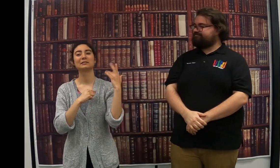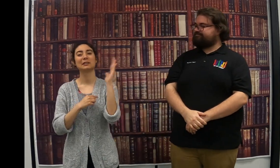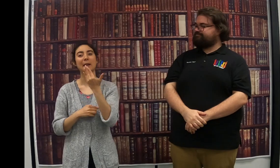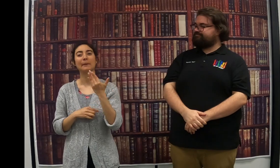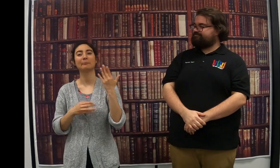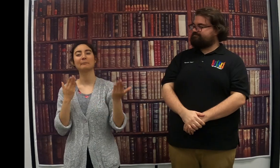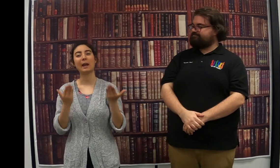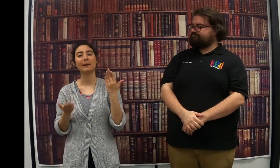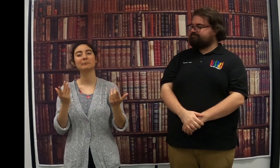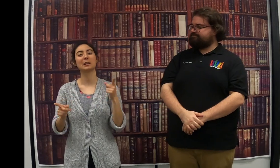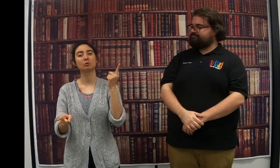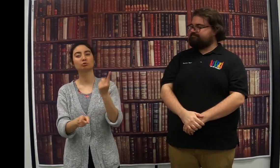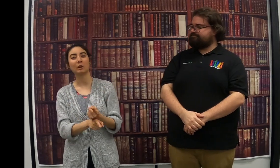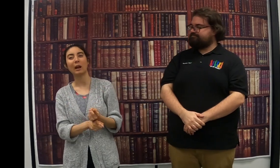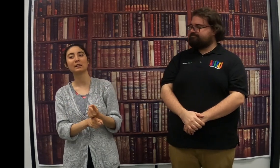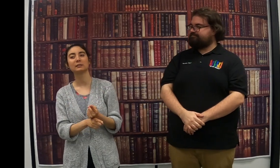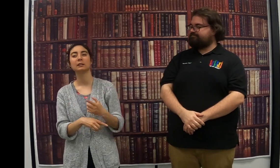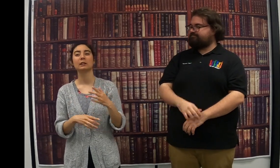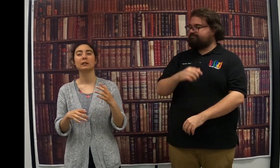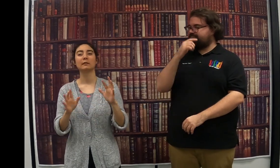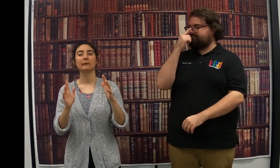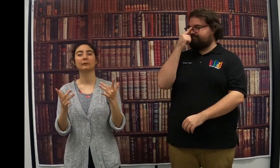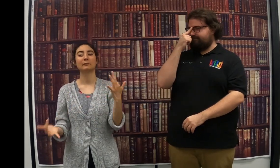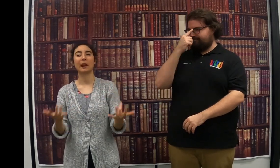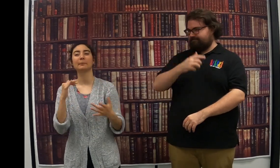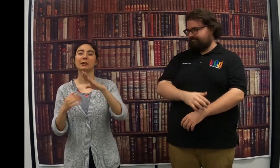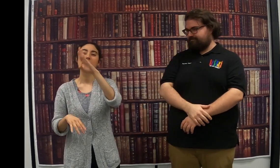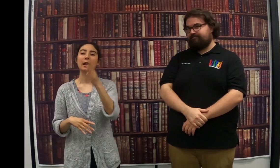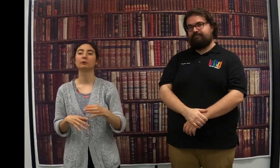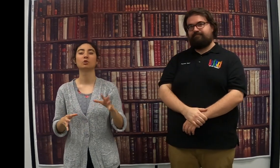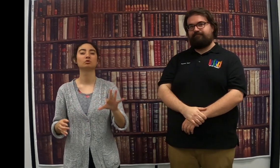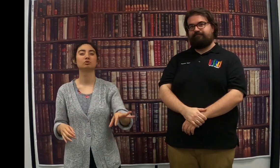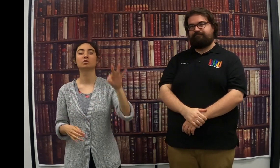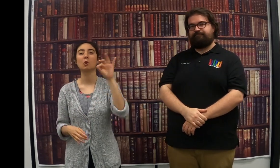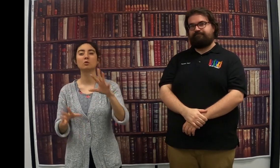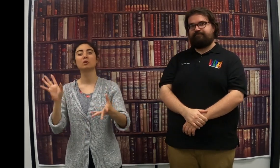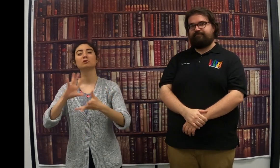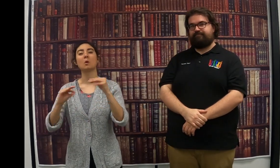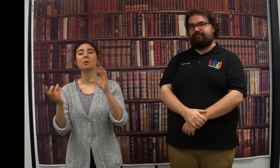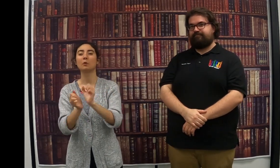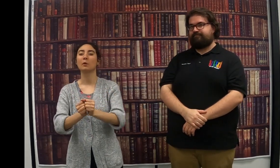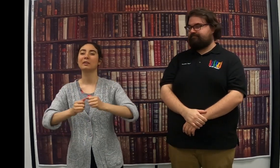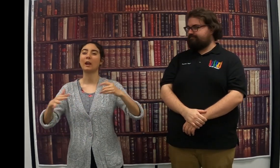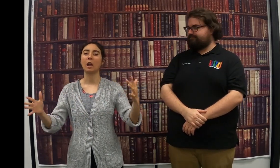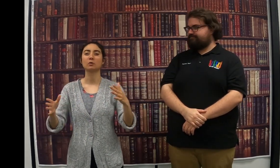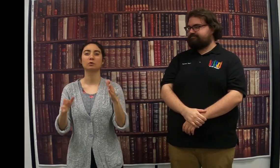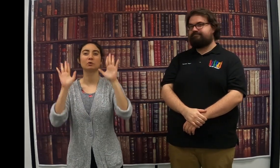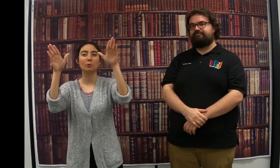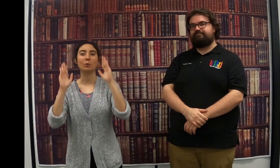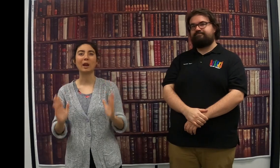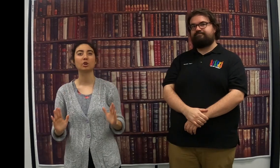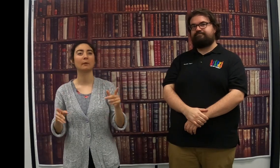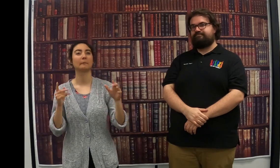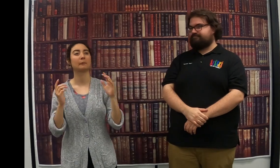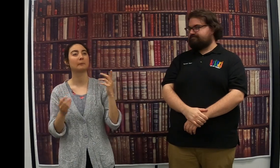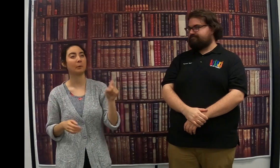it seems you may be right. The flame never chooses a story without